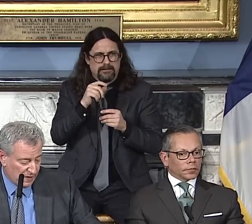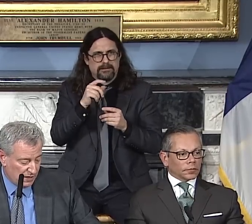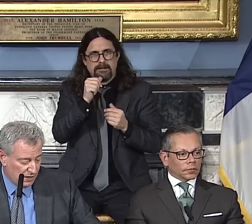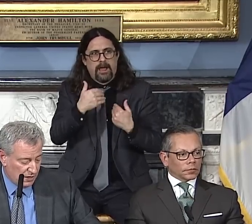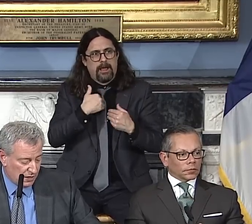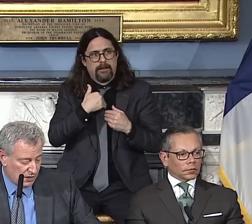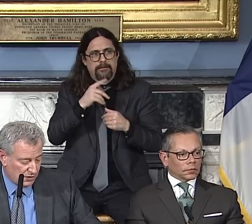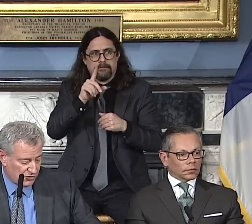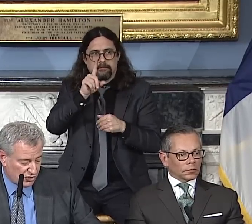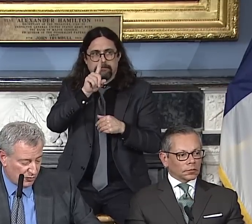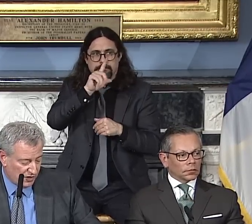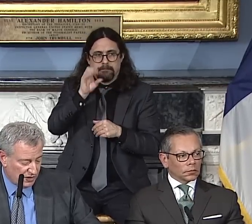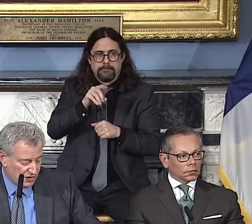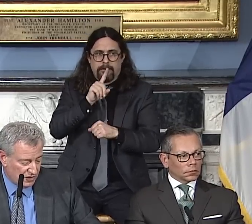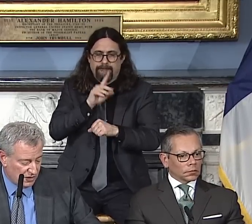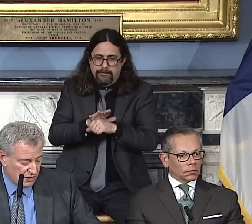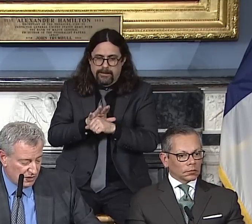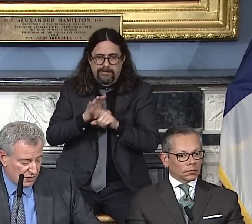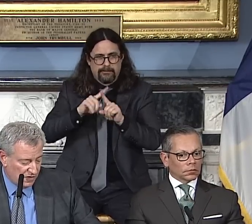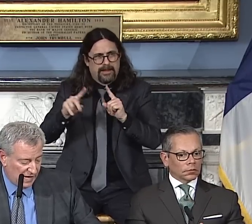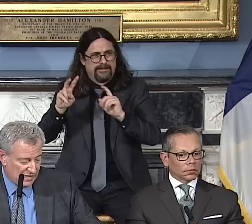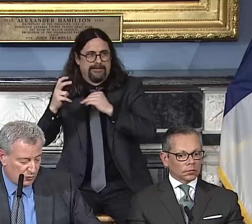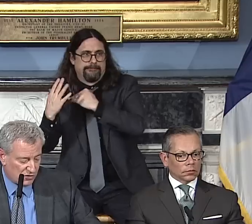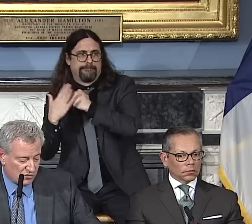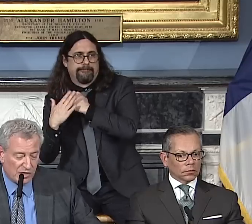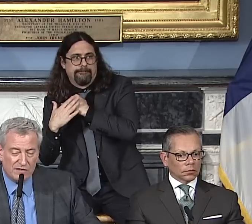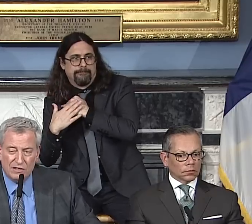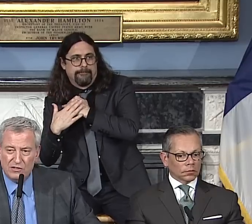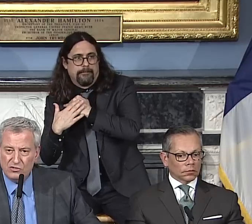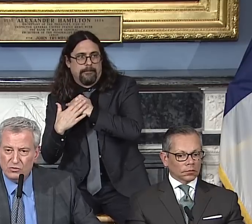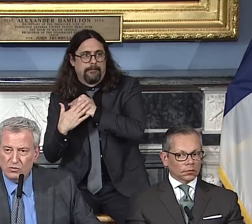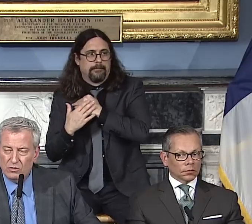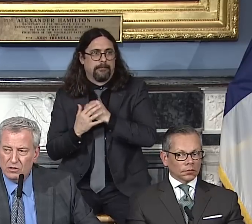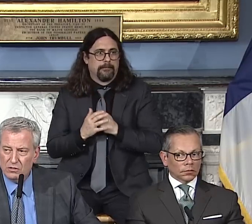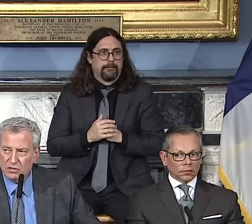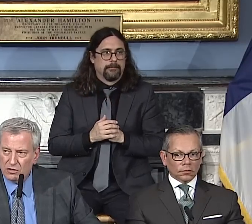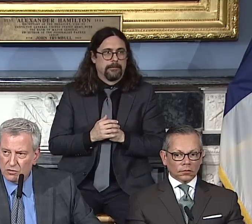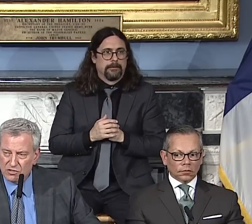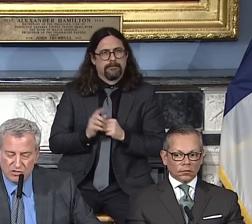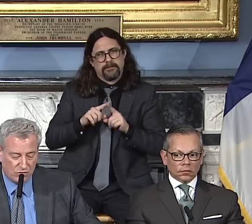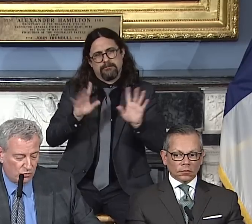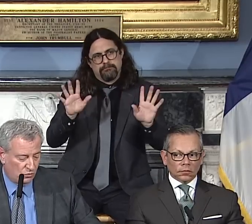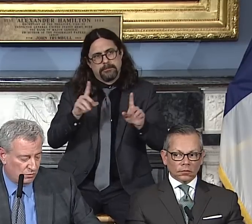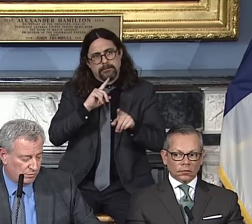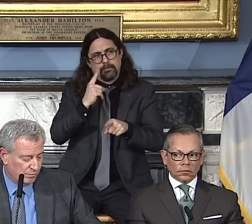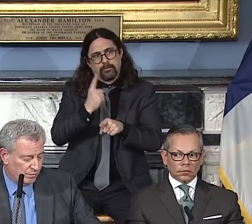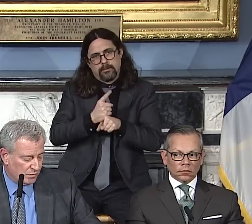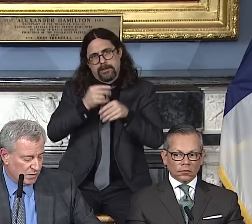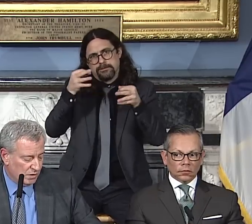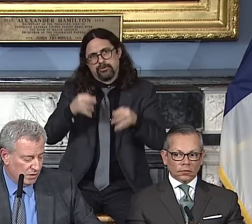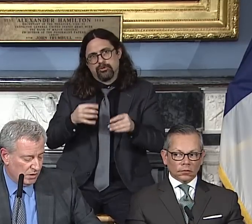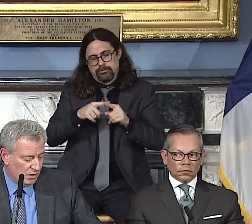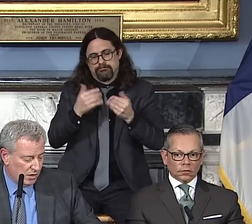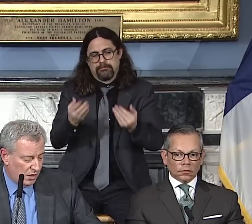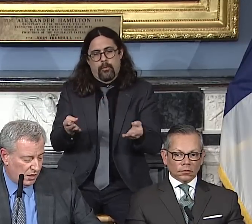caution, determined that it was the right thing to do to close the school,